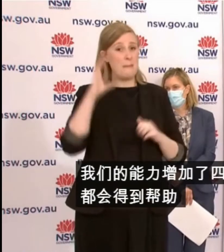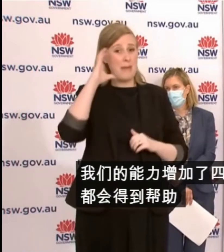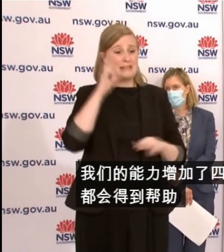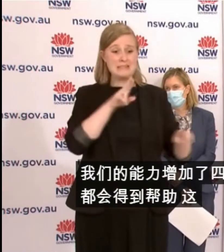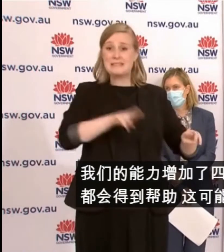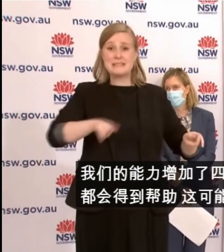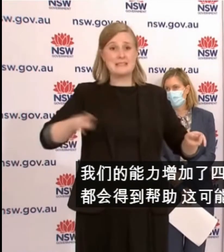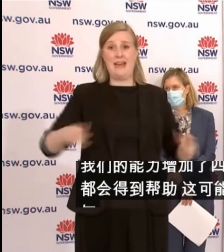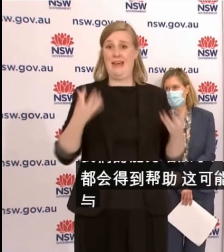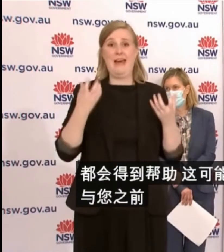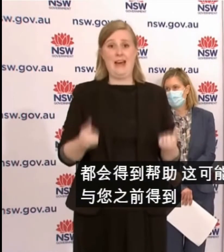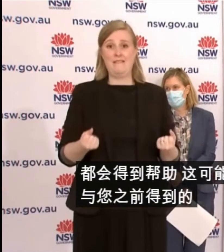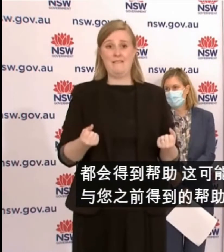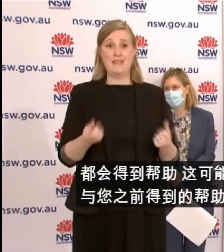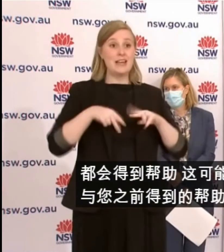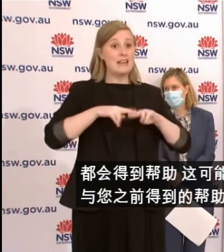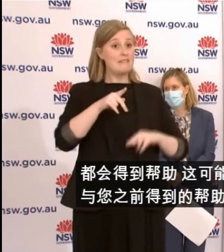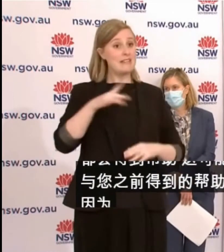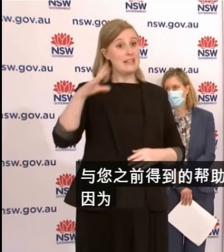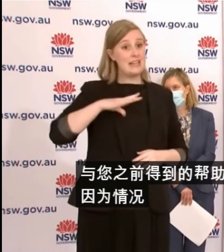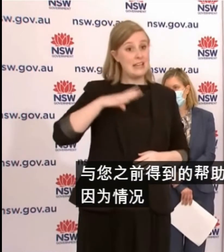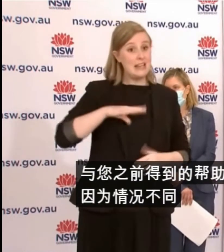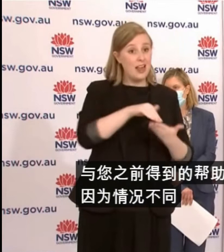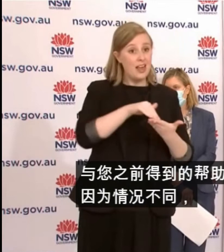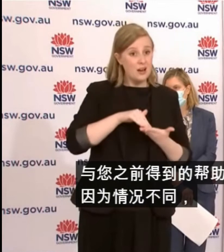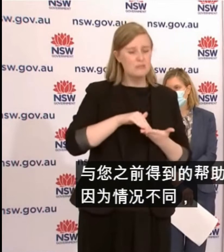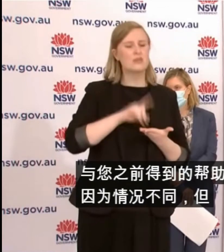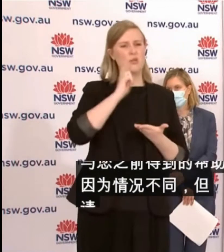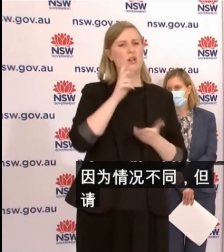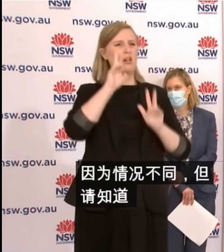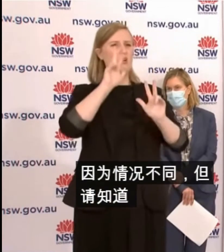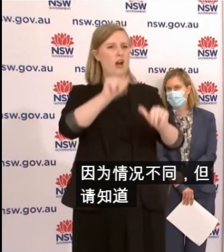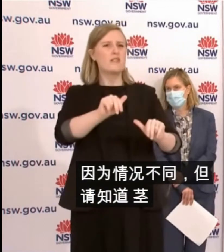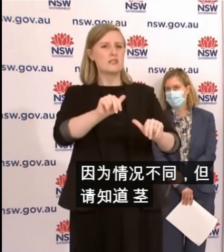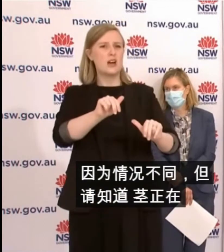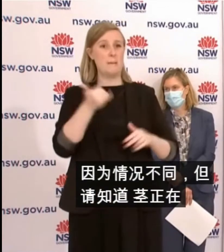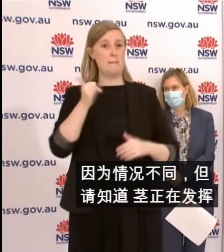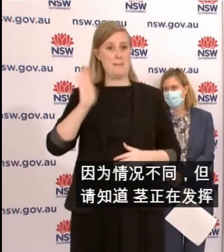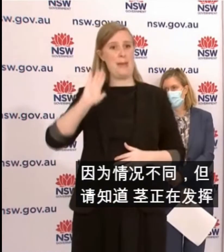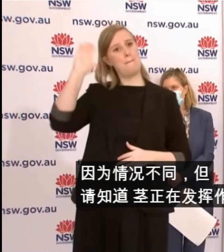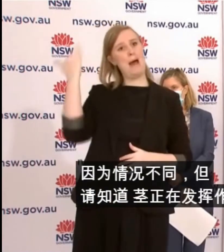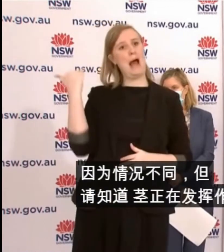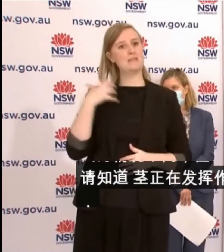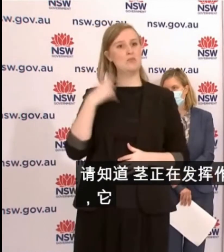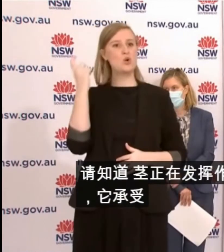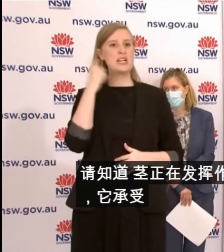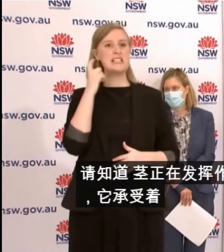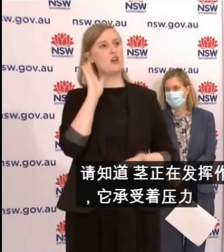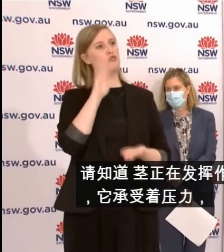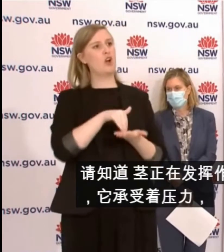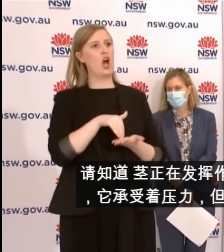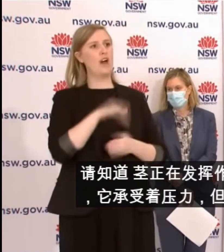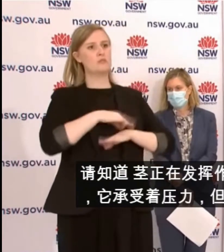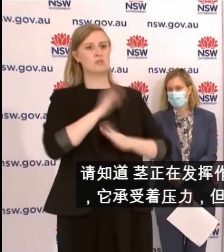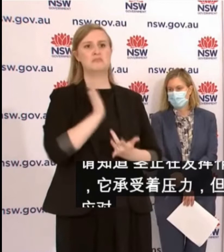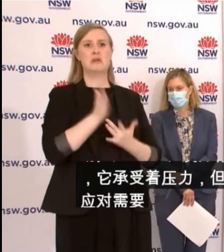help. It might be differently to what you've got help before because of the situation, but please know that the system is kicking in, it's under pressure, but